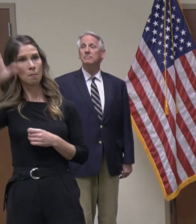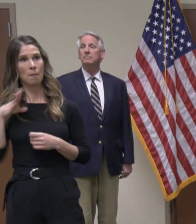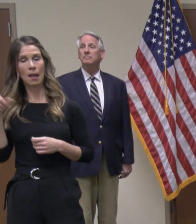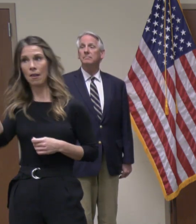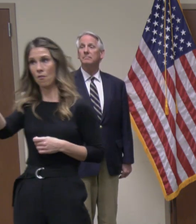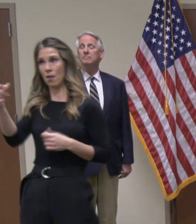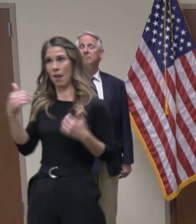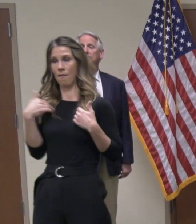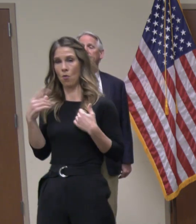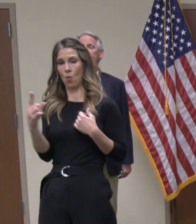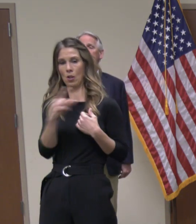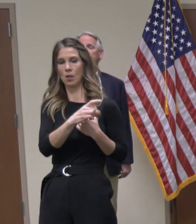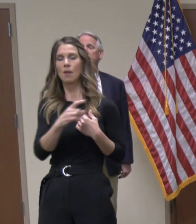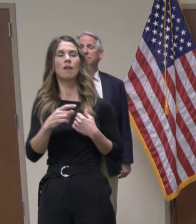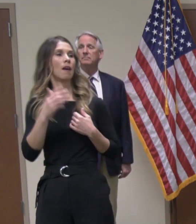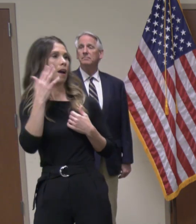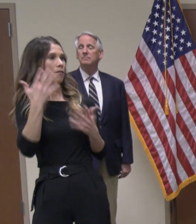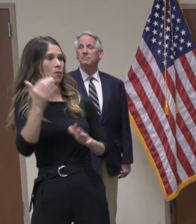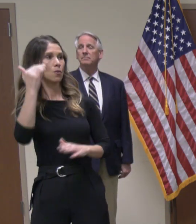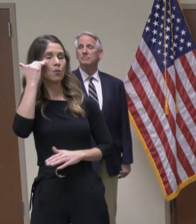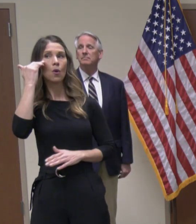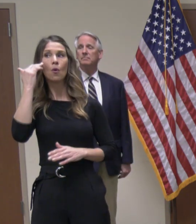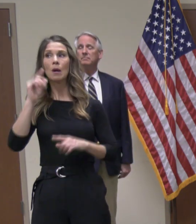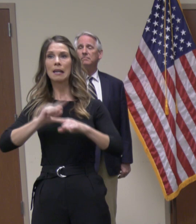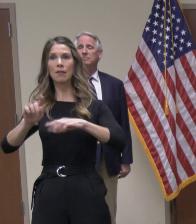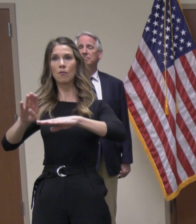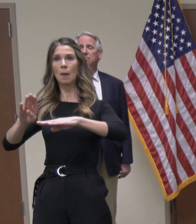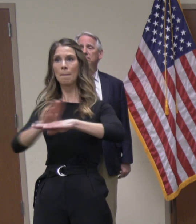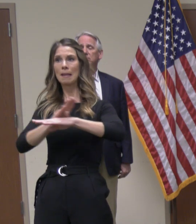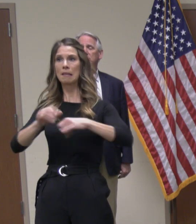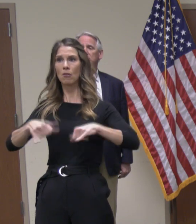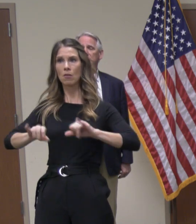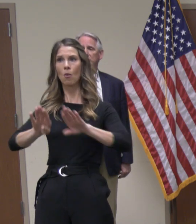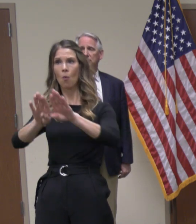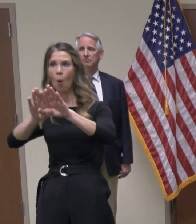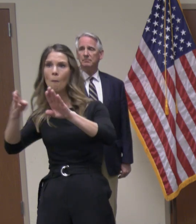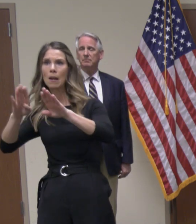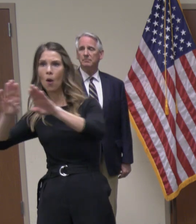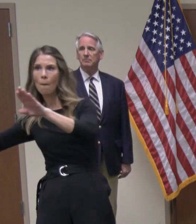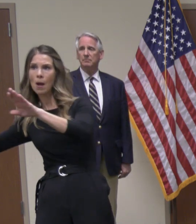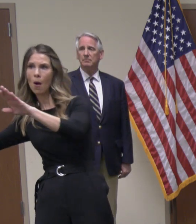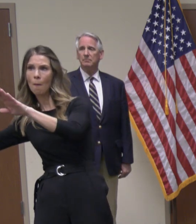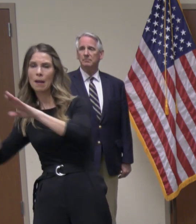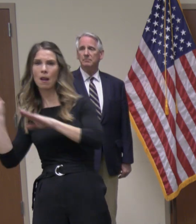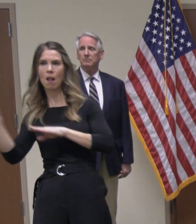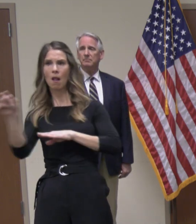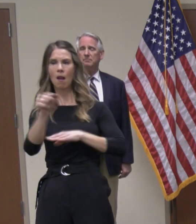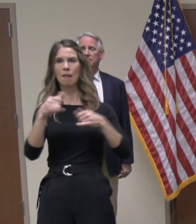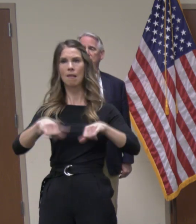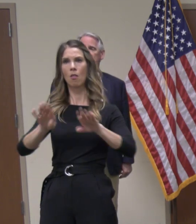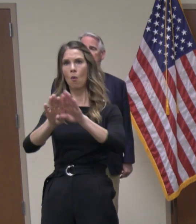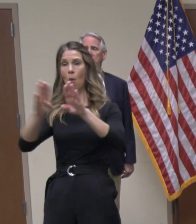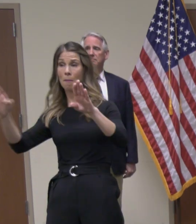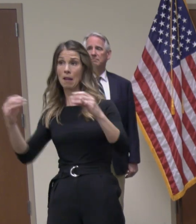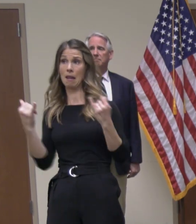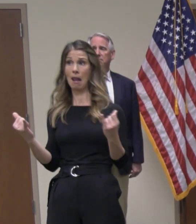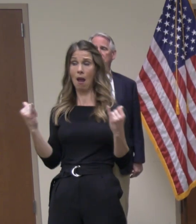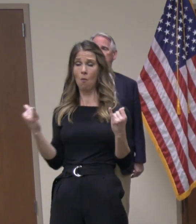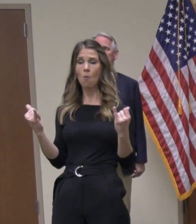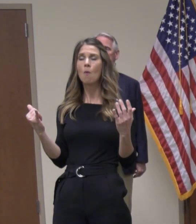So I know a lot of businesses are still operating as of now. They're currently